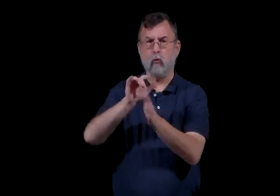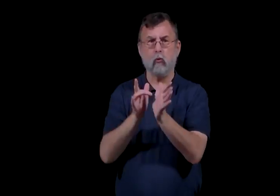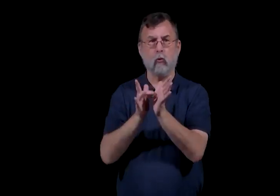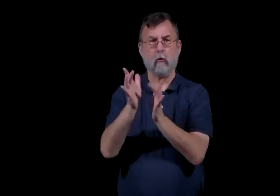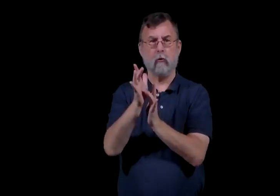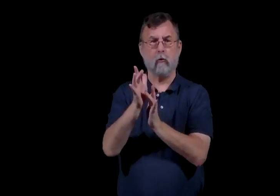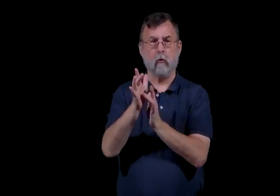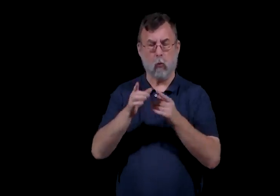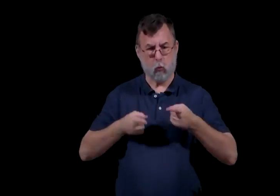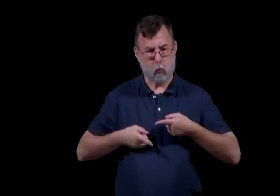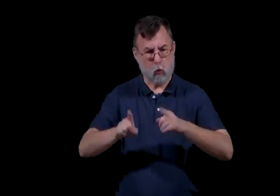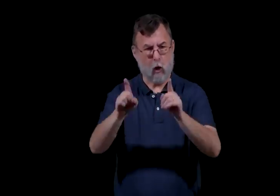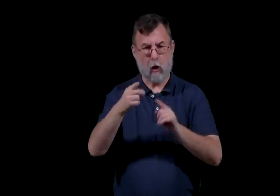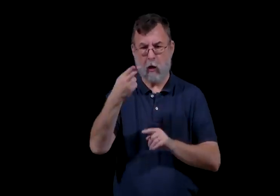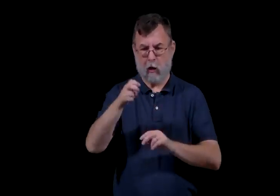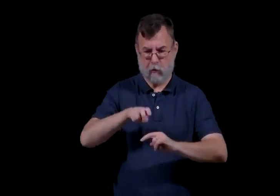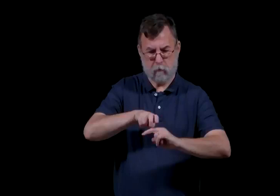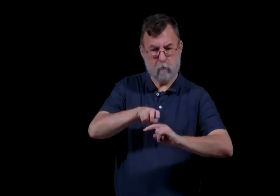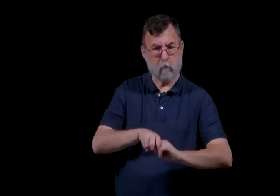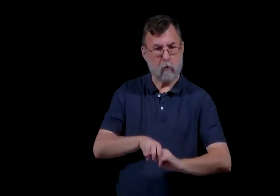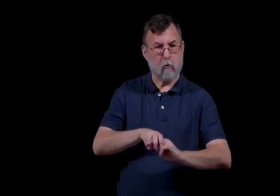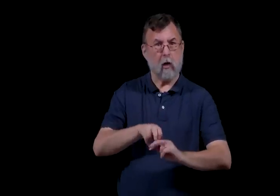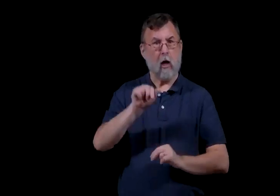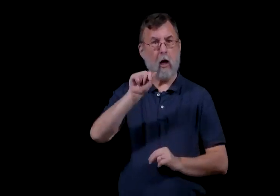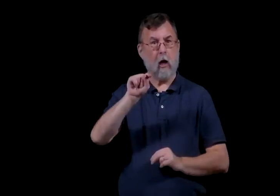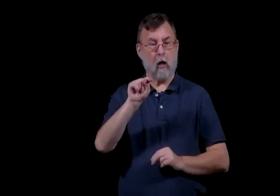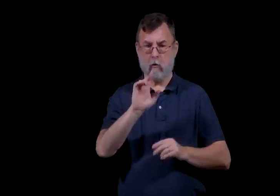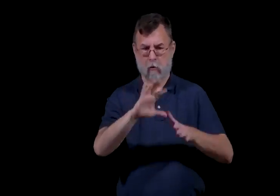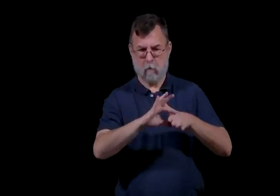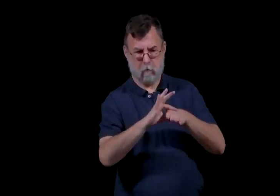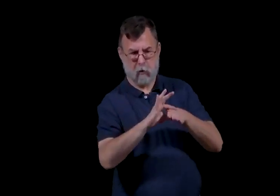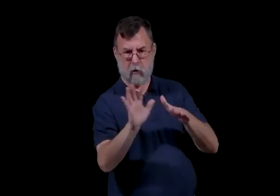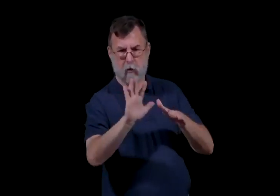anointed Jesus while he sat at a meal.